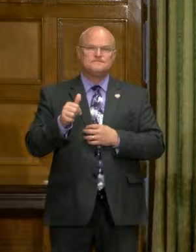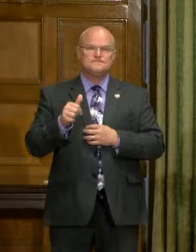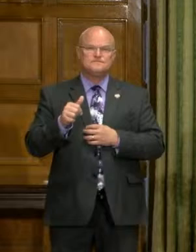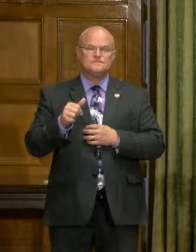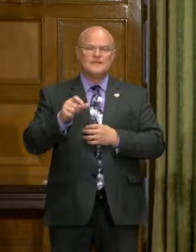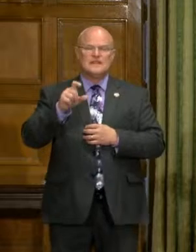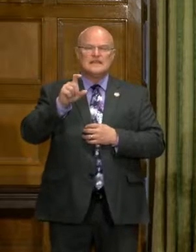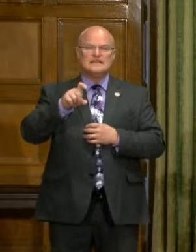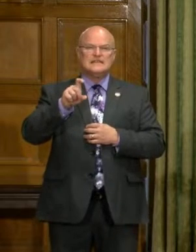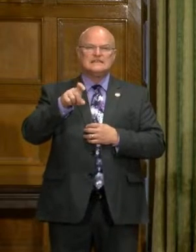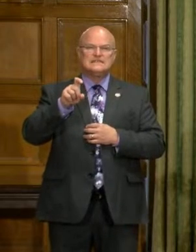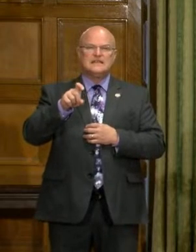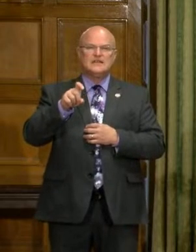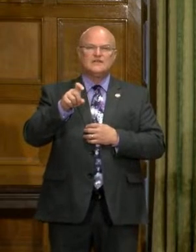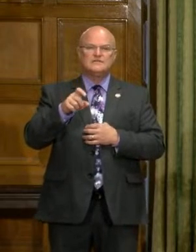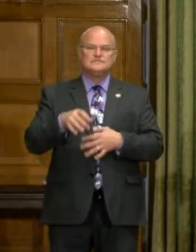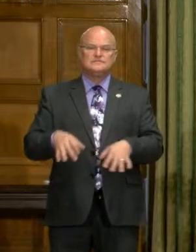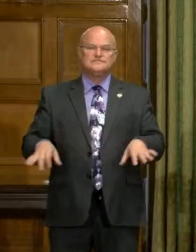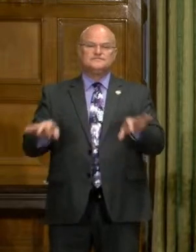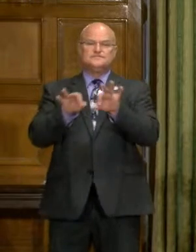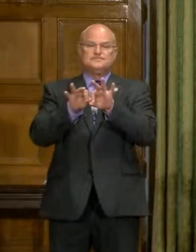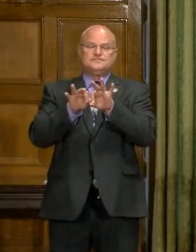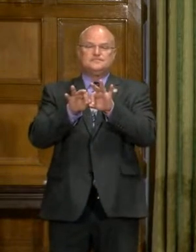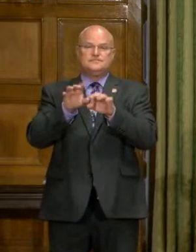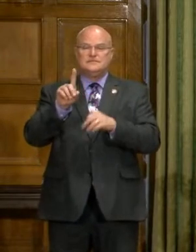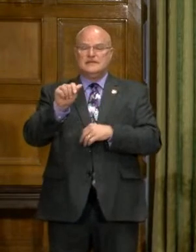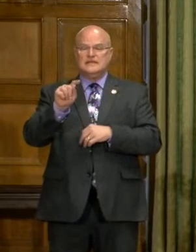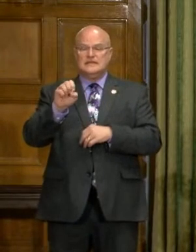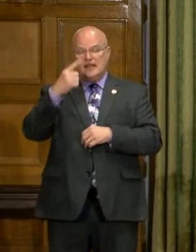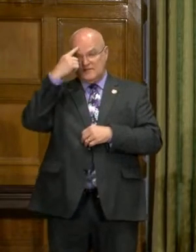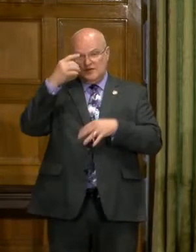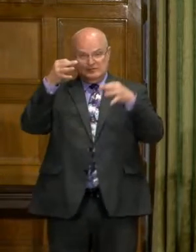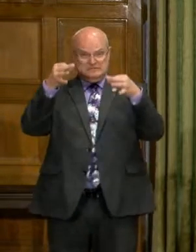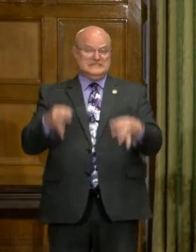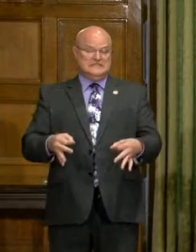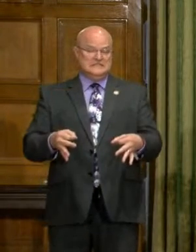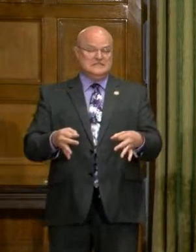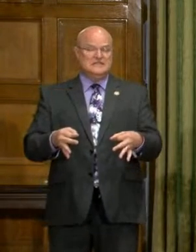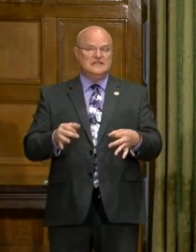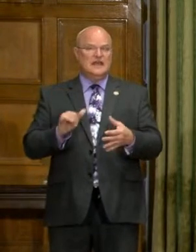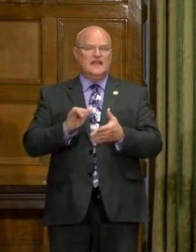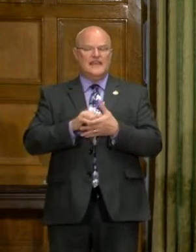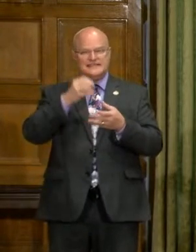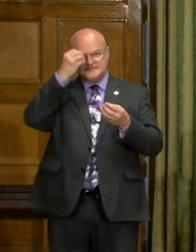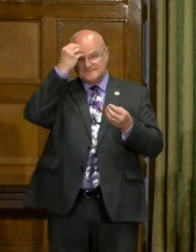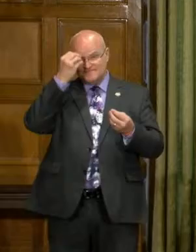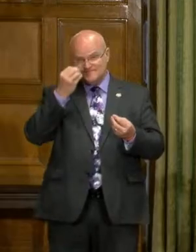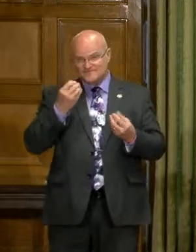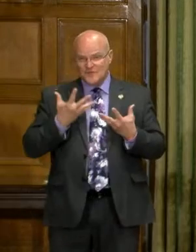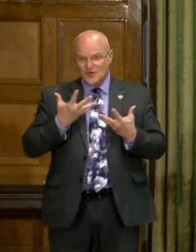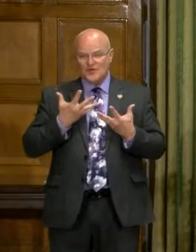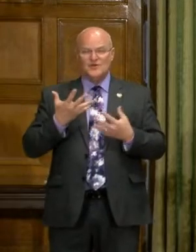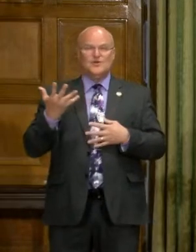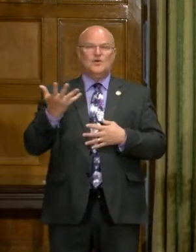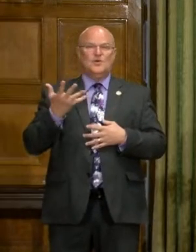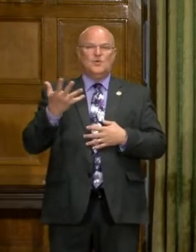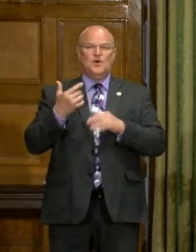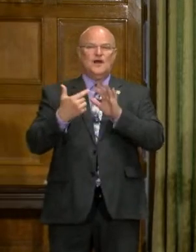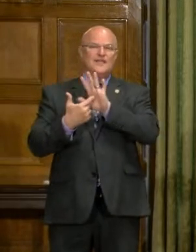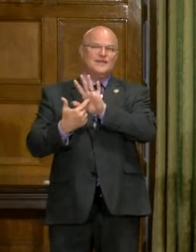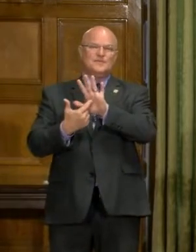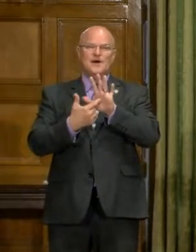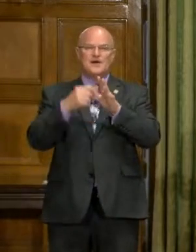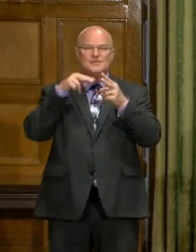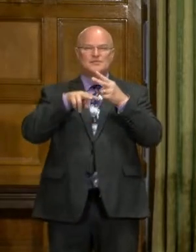the necessarily critical date for decision making. That's informative as to what the